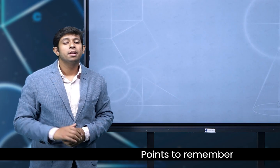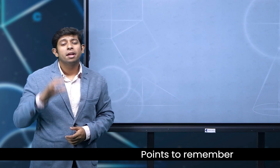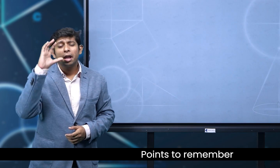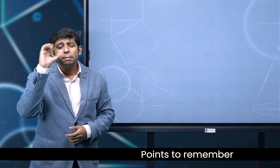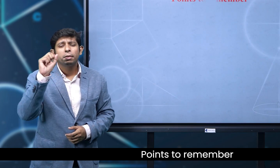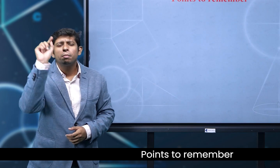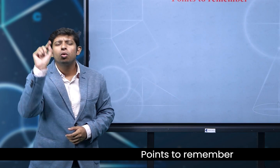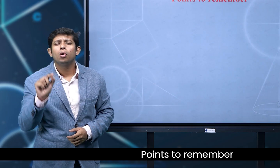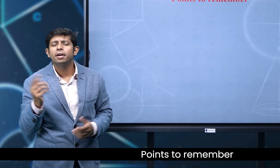Points to remember.